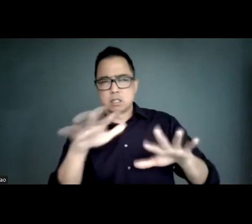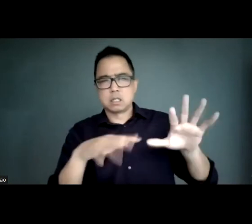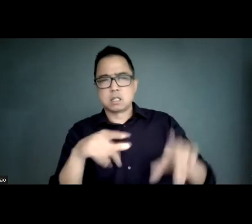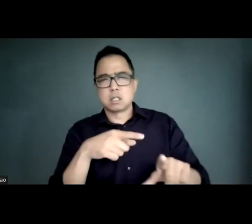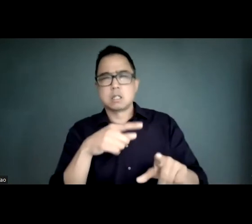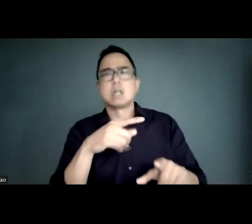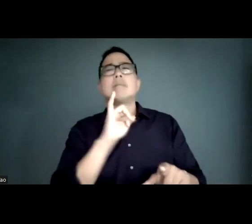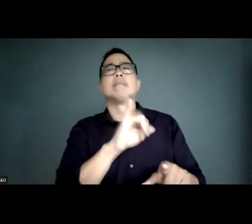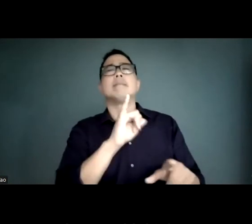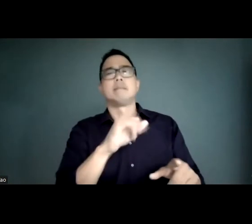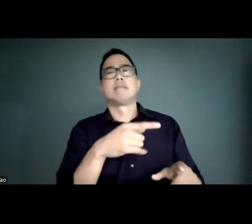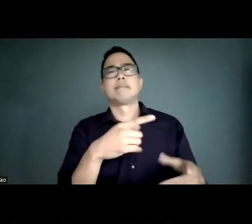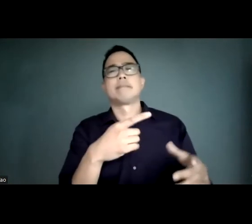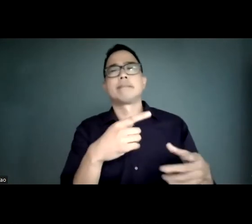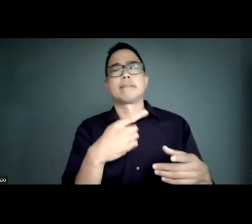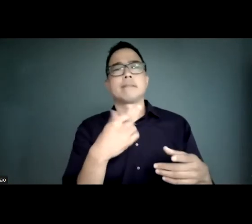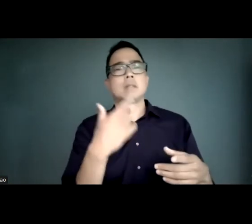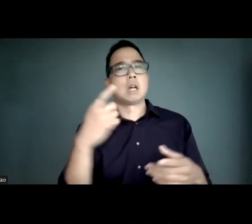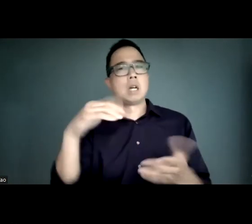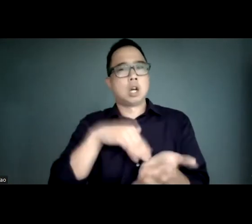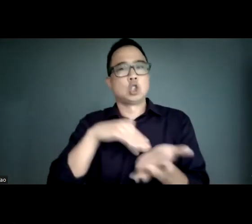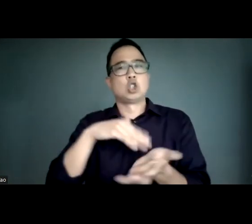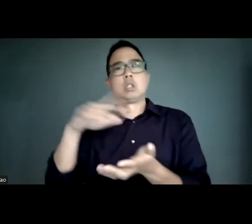they felt when they were testing positive.